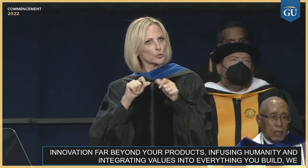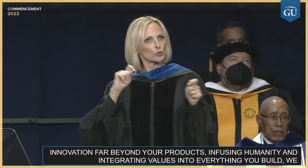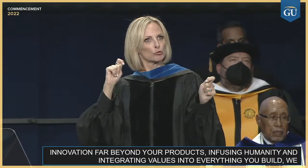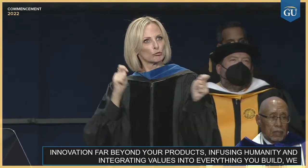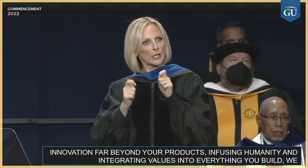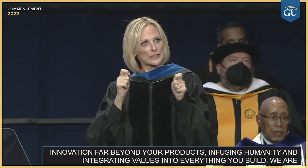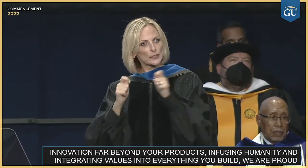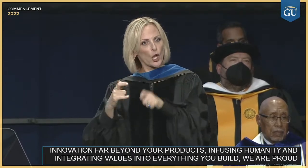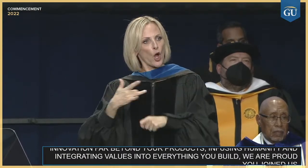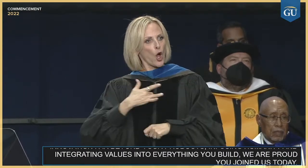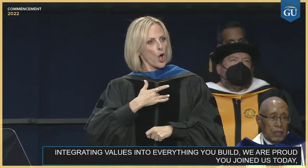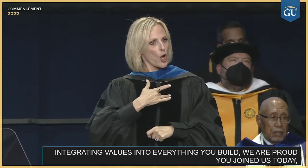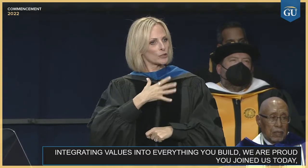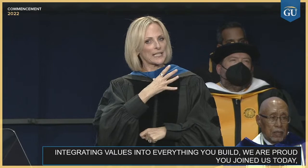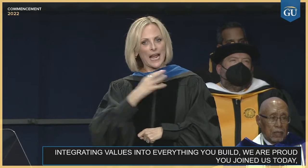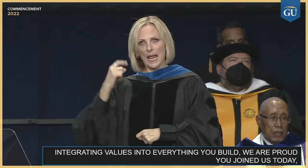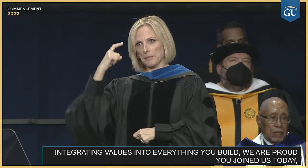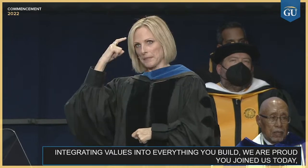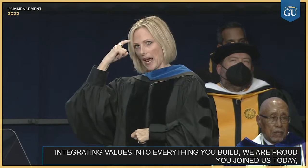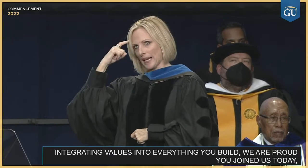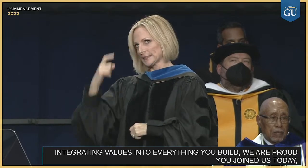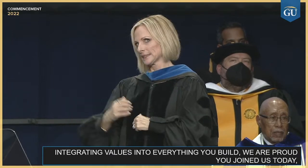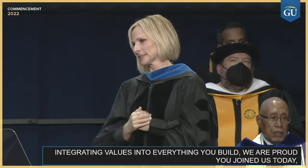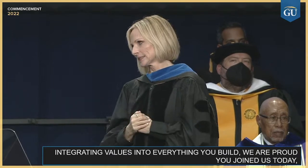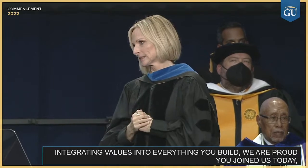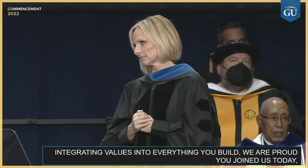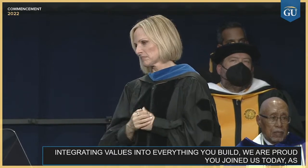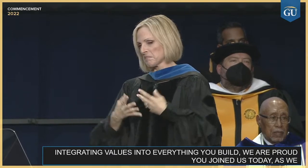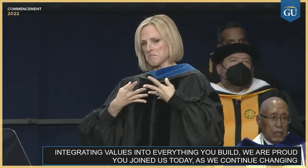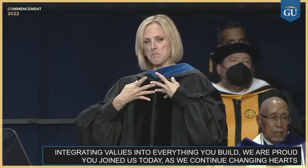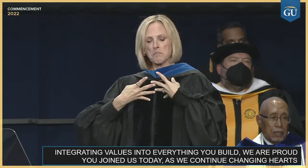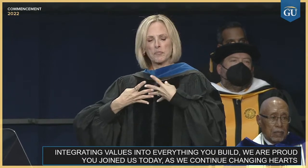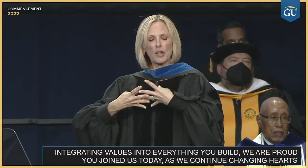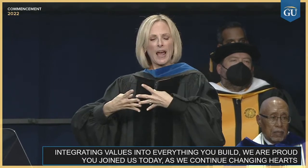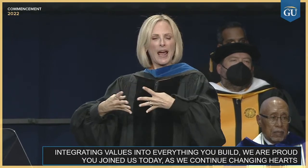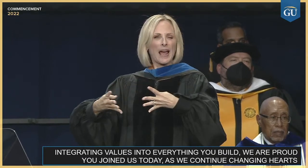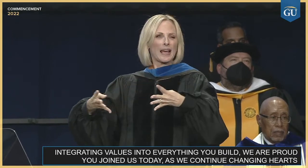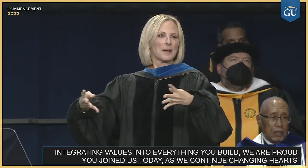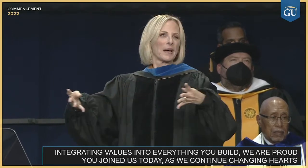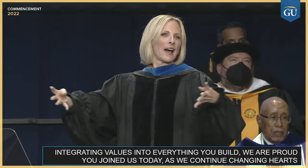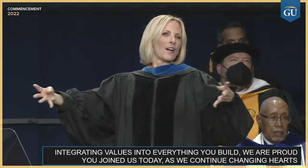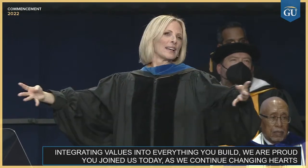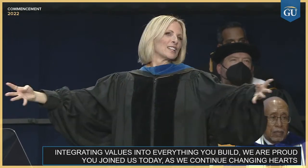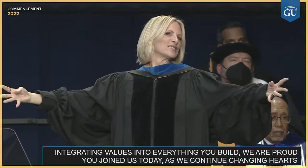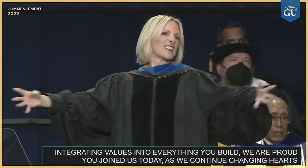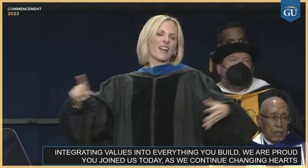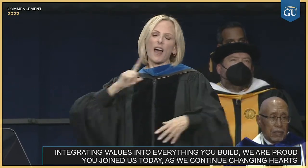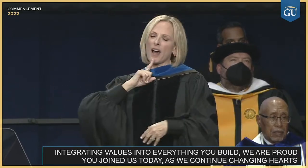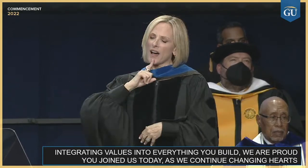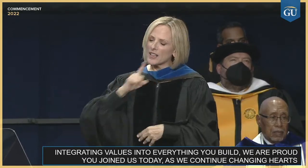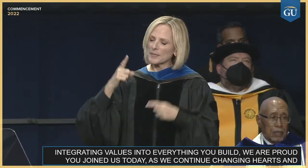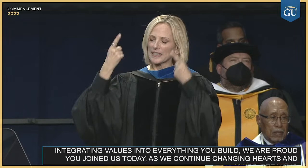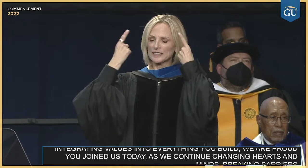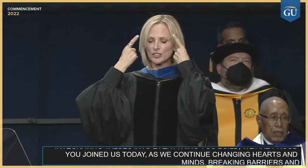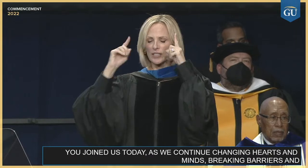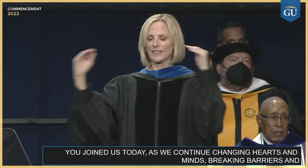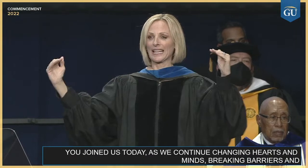we continue changing the hearts and minds, breaking barriers, and ultimately